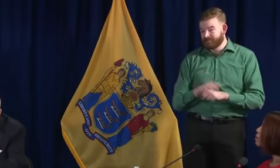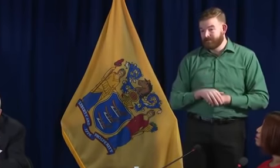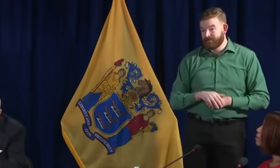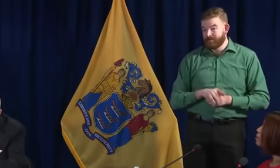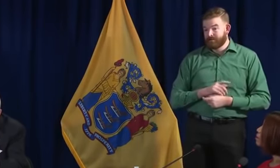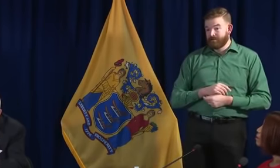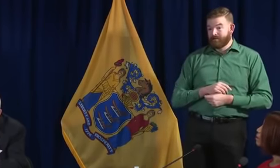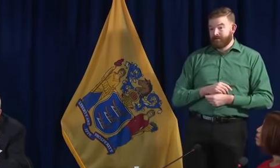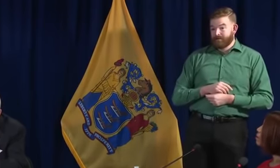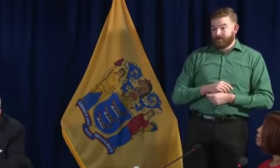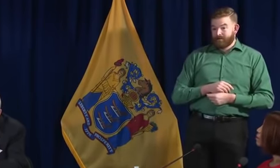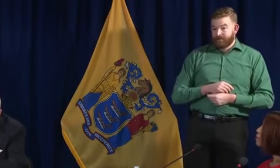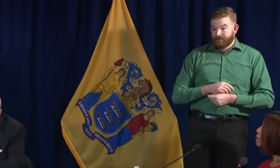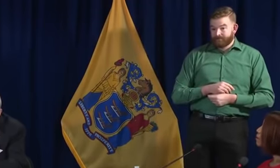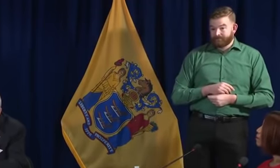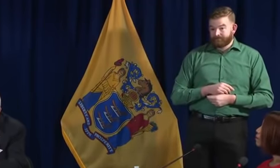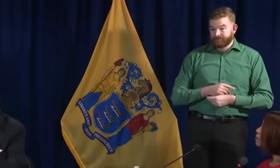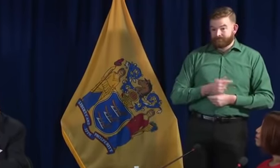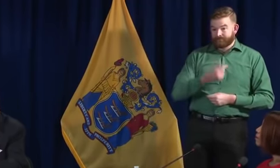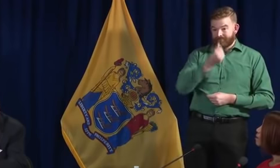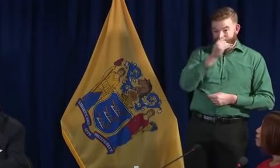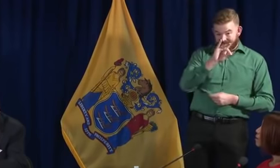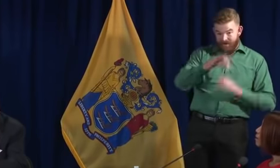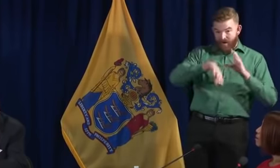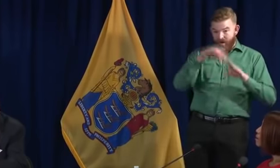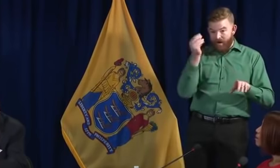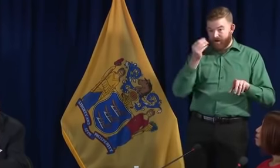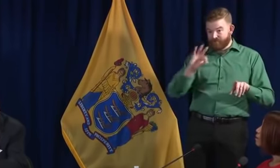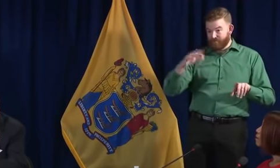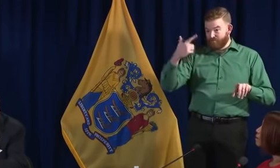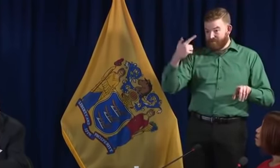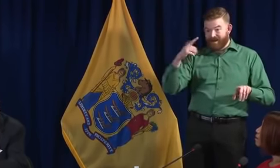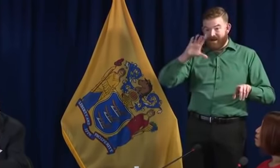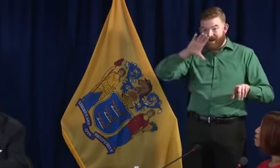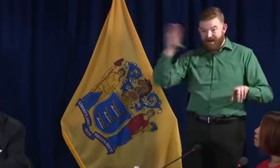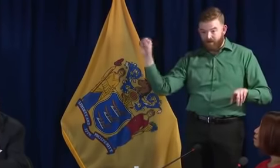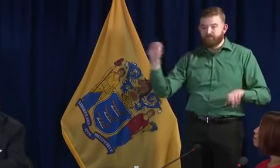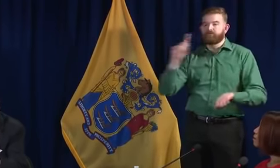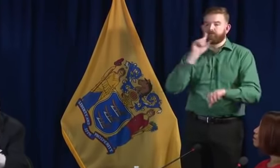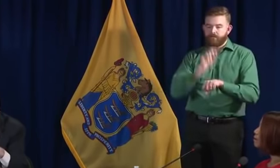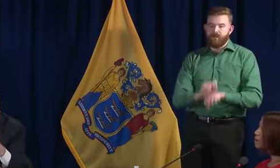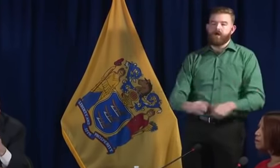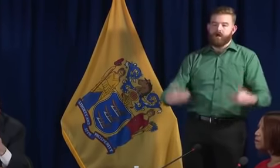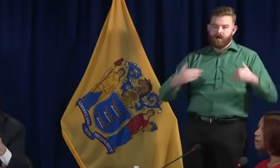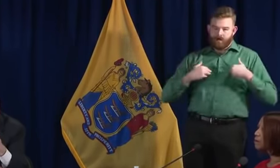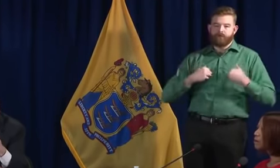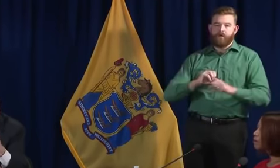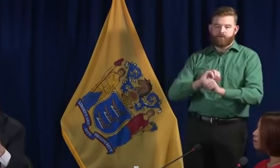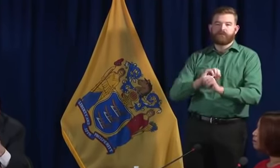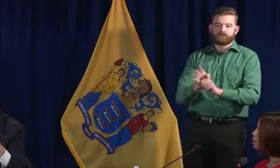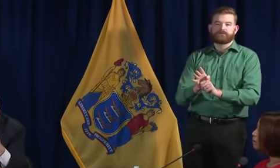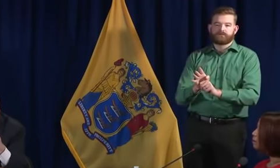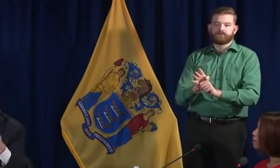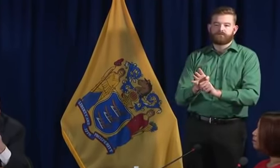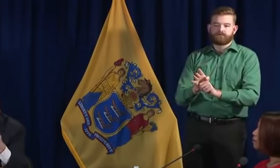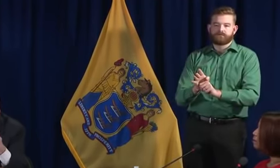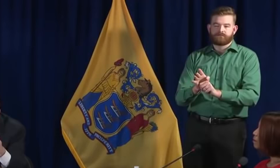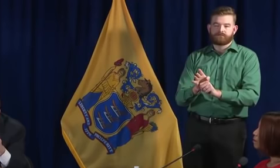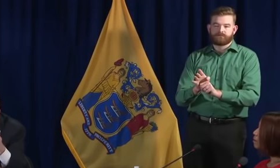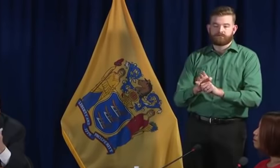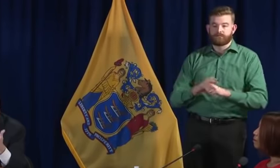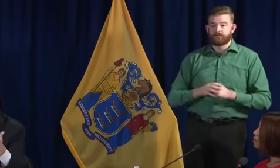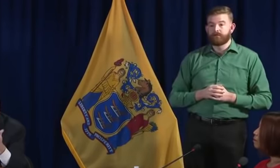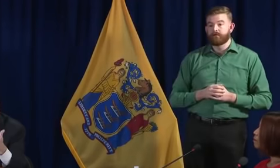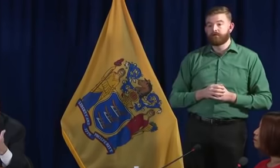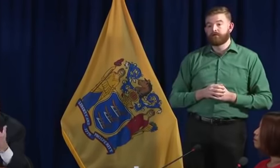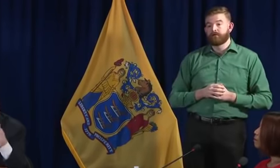a positive, at least 18, I should say, because there's about 30 unknowns at the moment. The exceptions right now being Cape